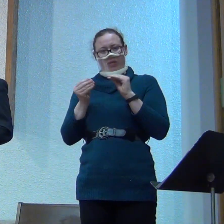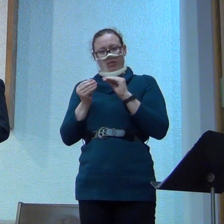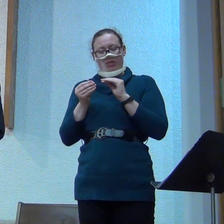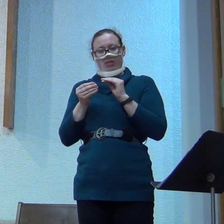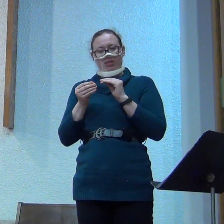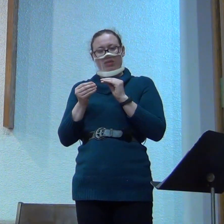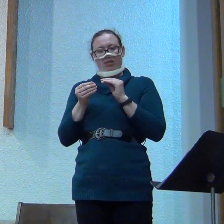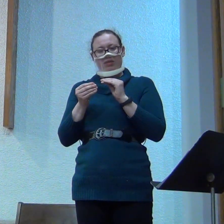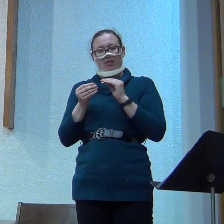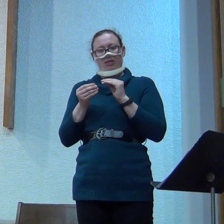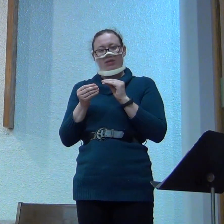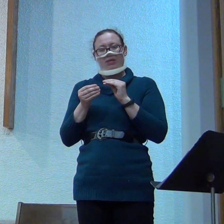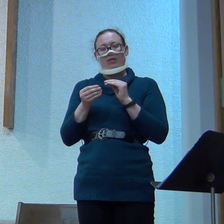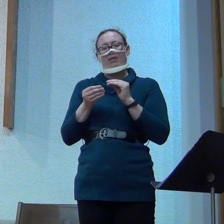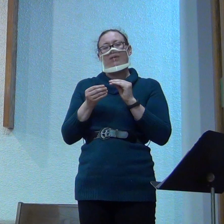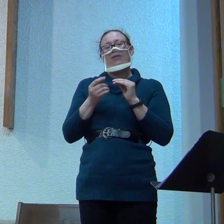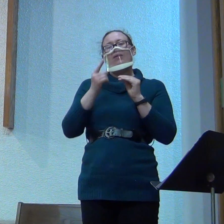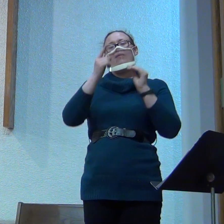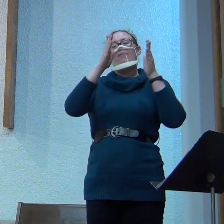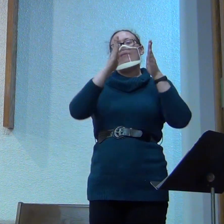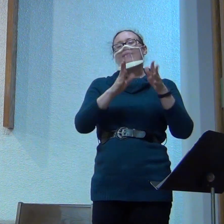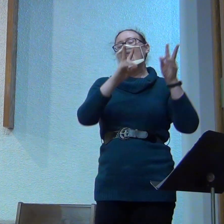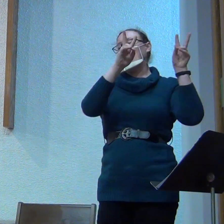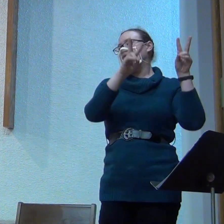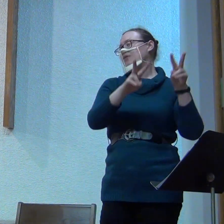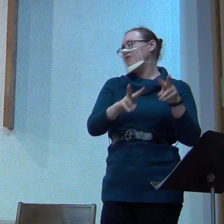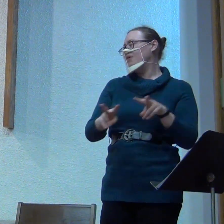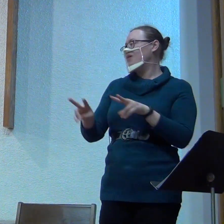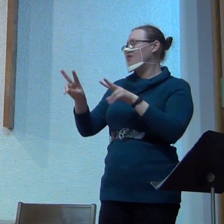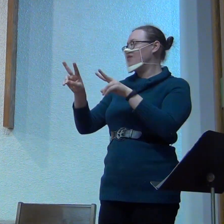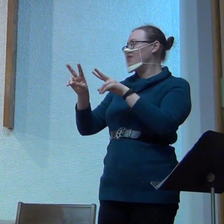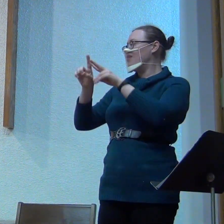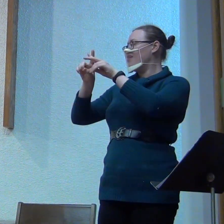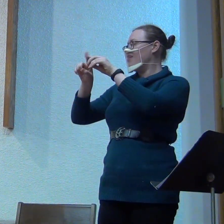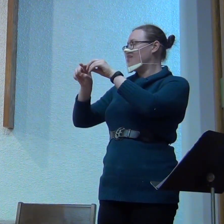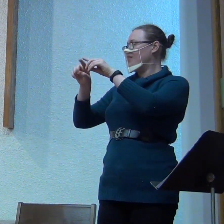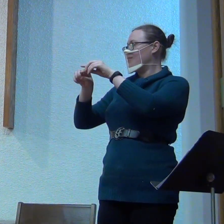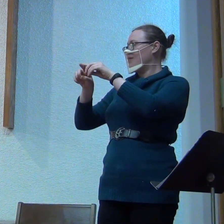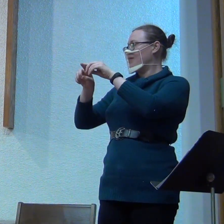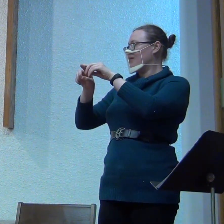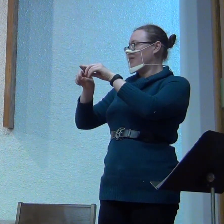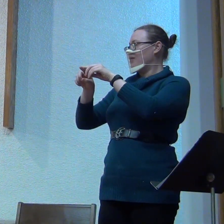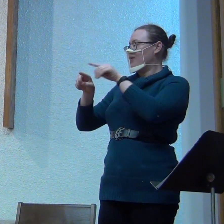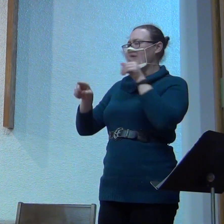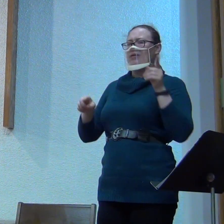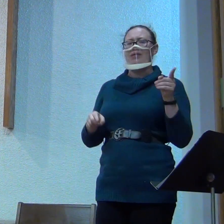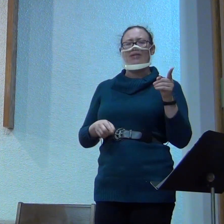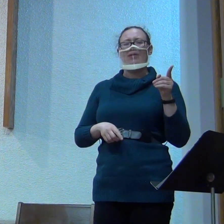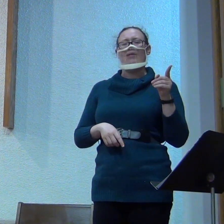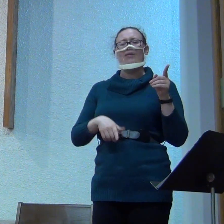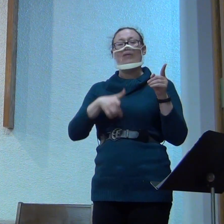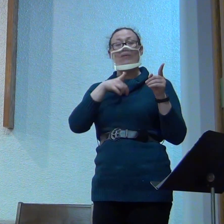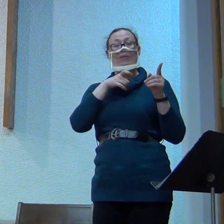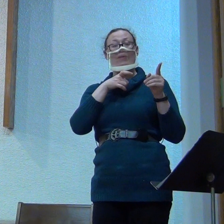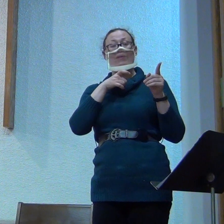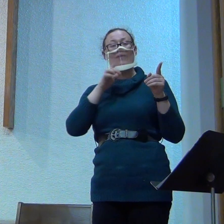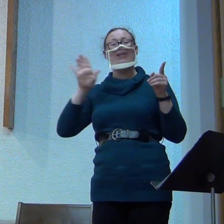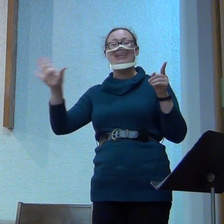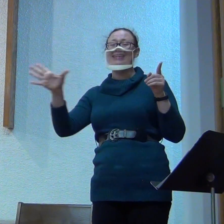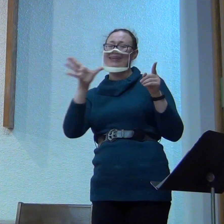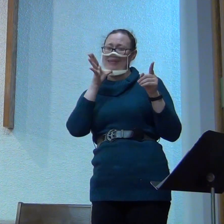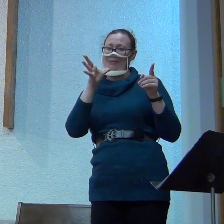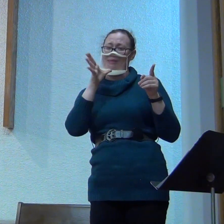the one that turned the key, that got all of this started, is Jesus'